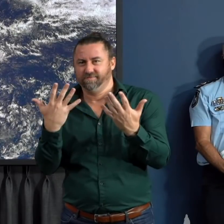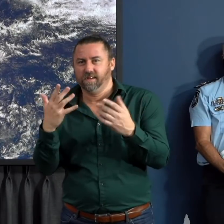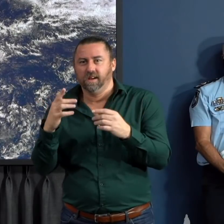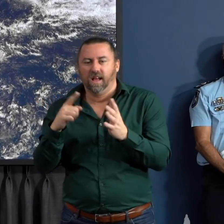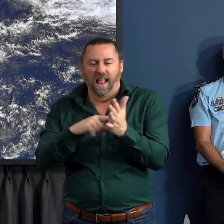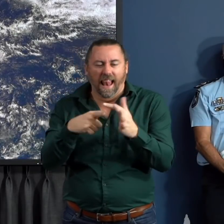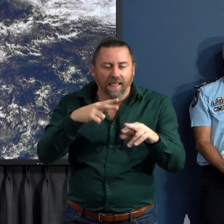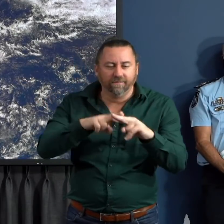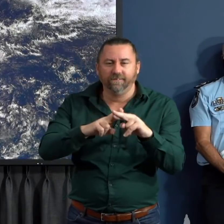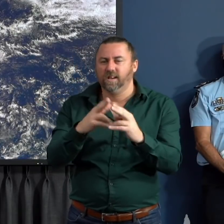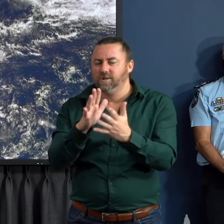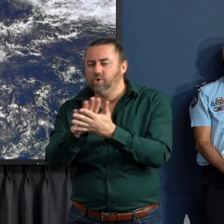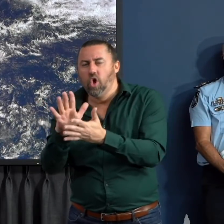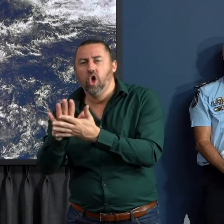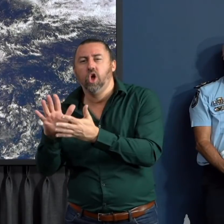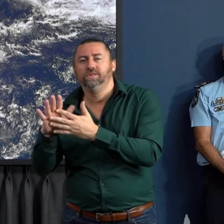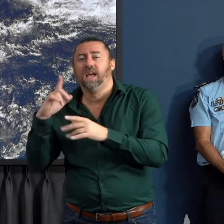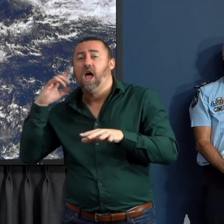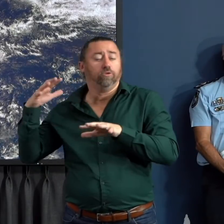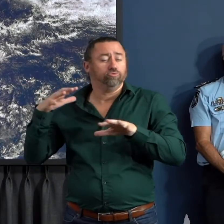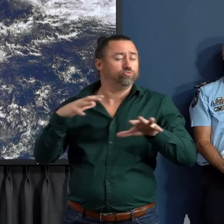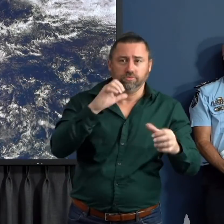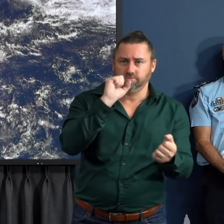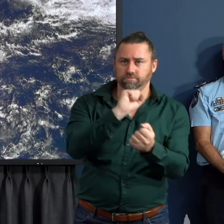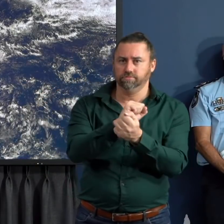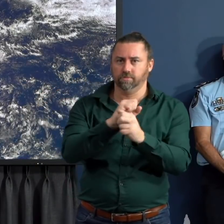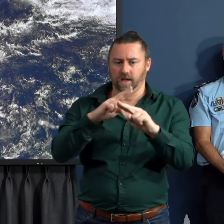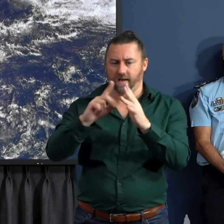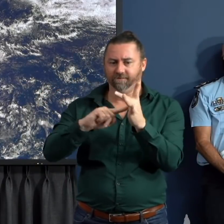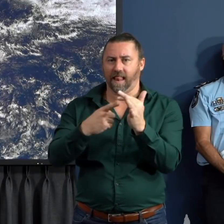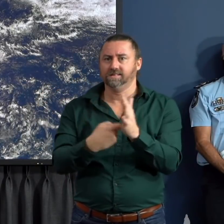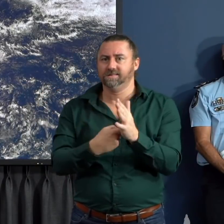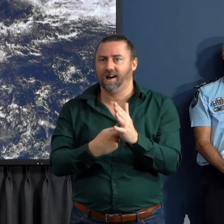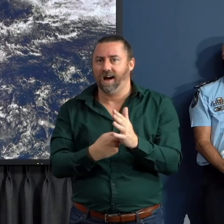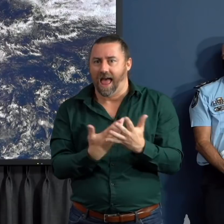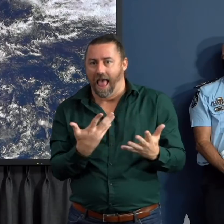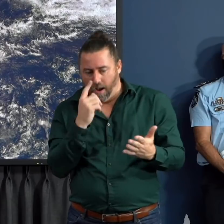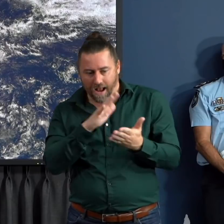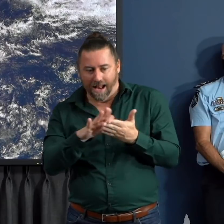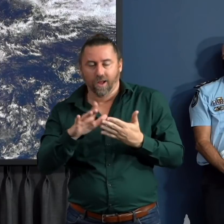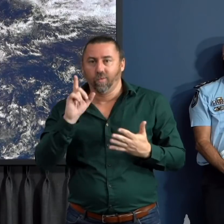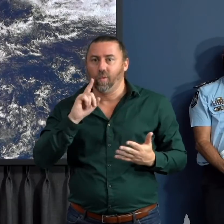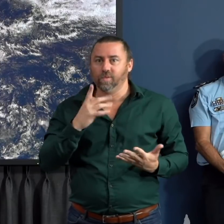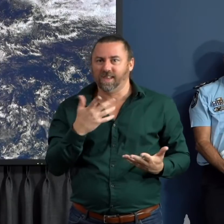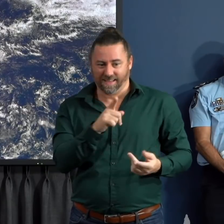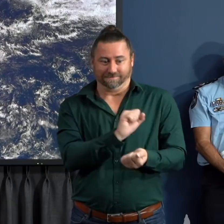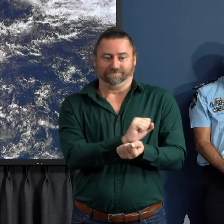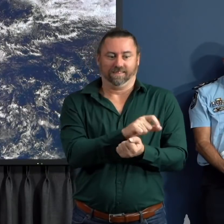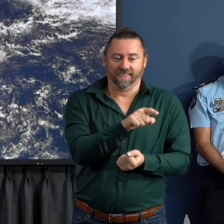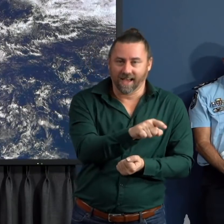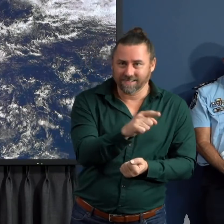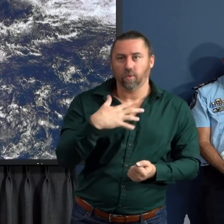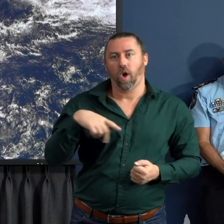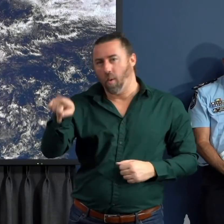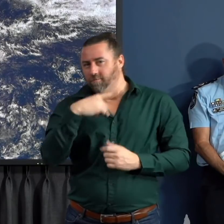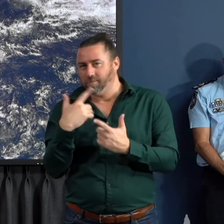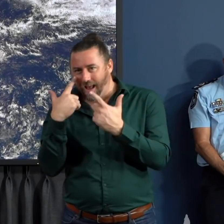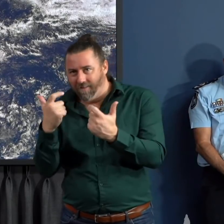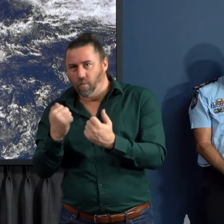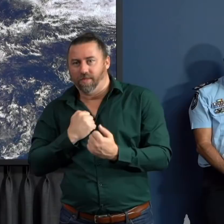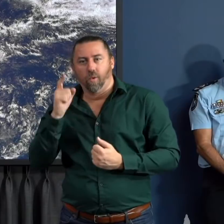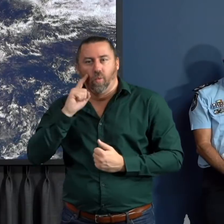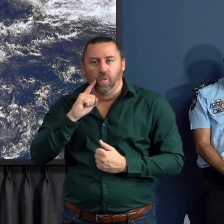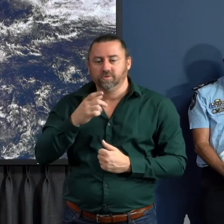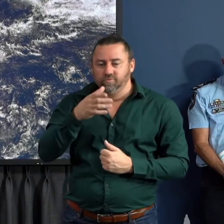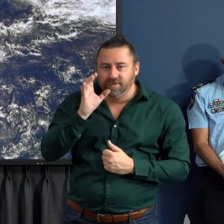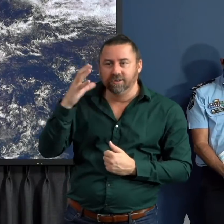fixed as quickly as possible. So we're asking people to please conserve water. Also too, the Brisbane City Council